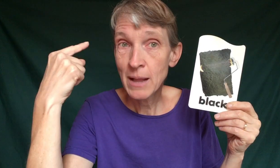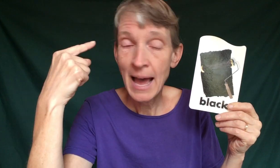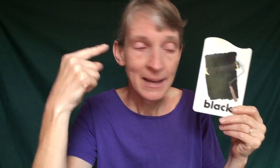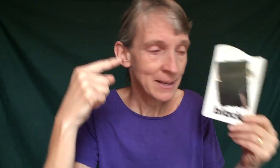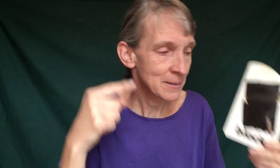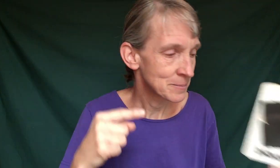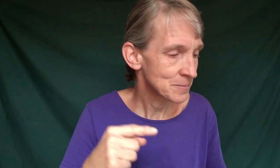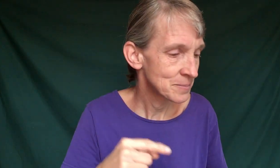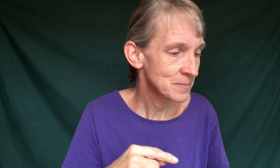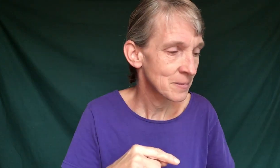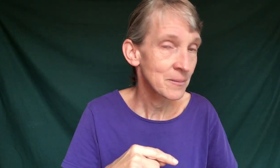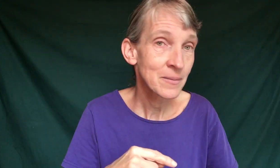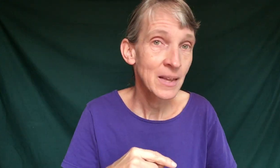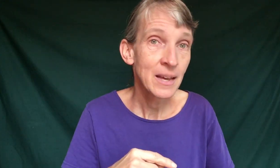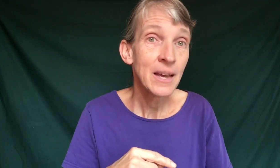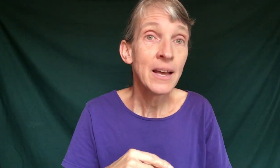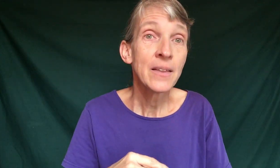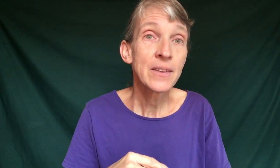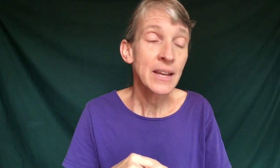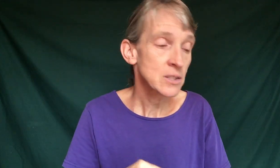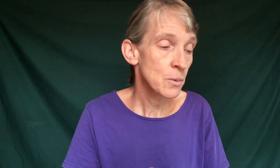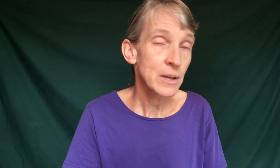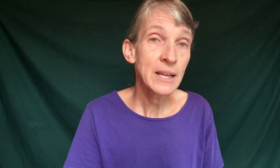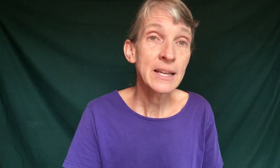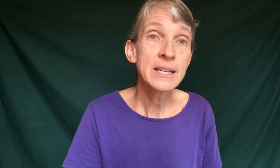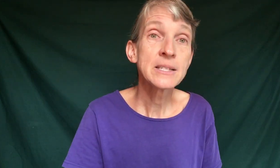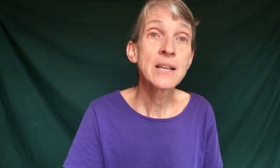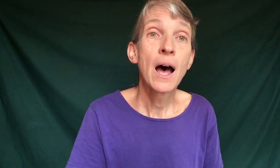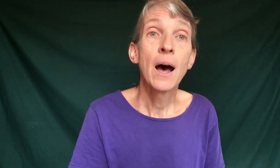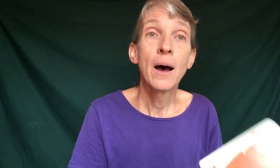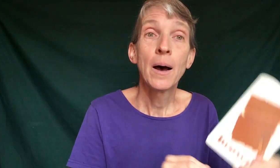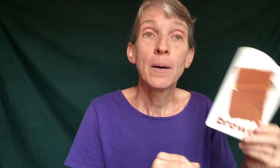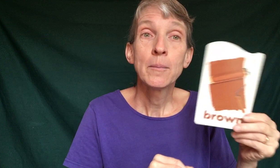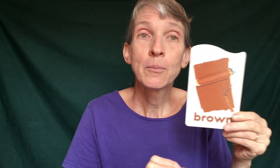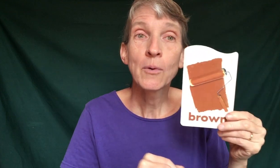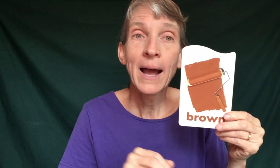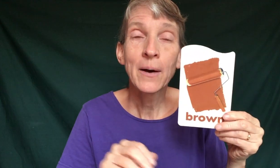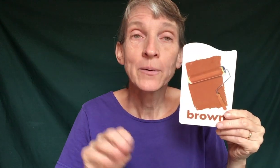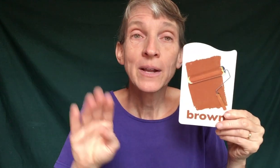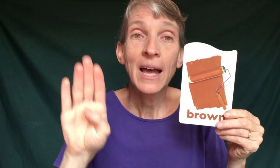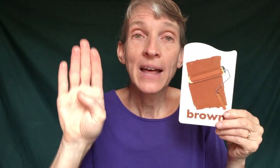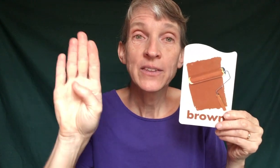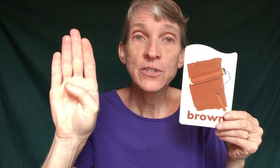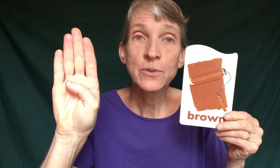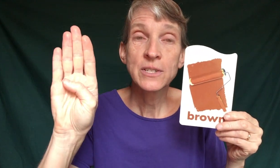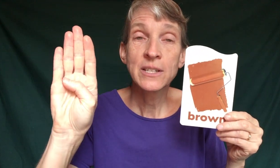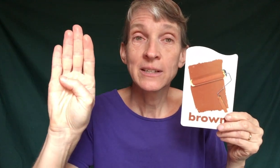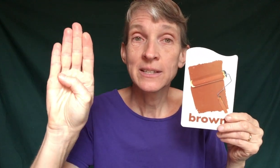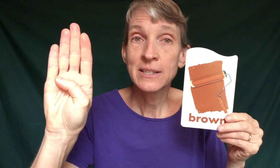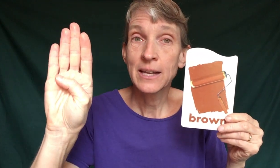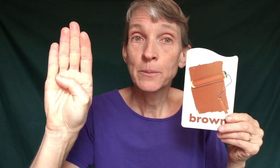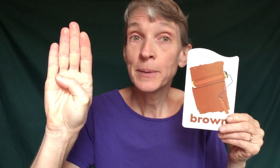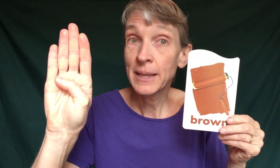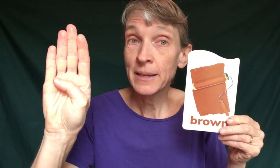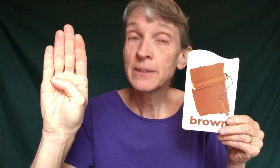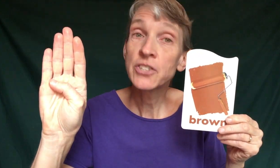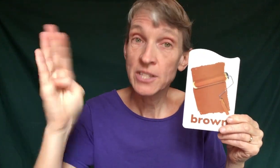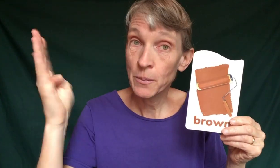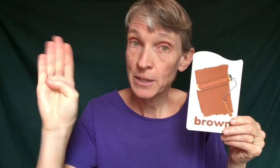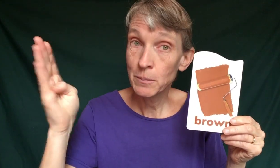black. The next one is brown. And this uses a letter B, just like we did